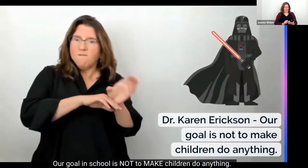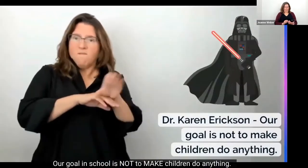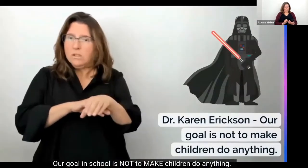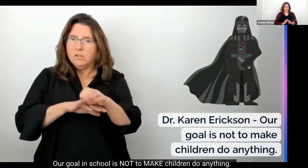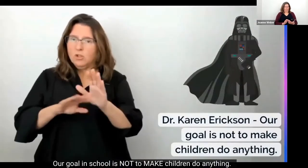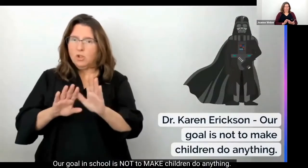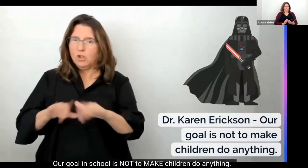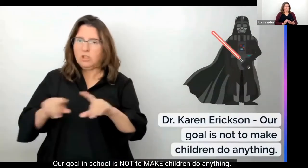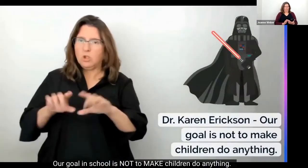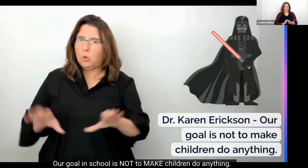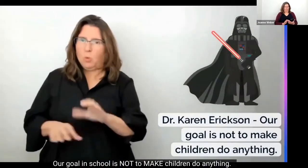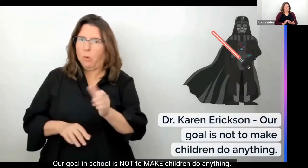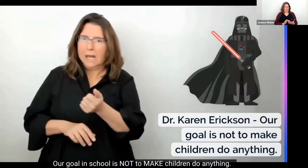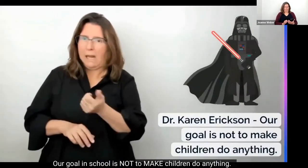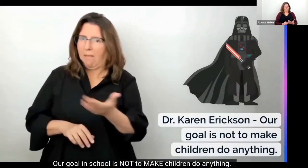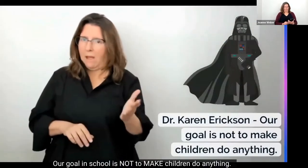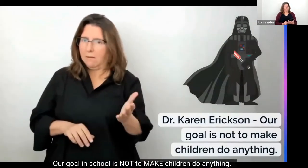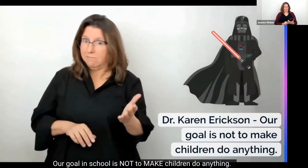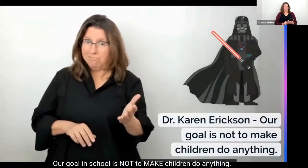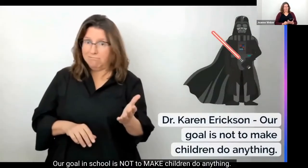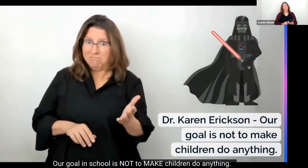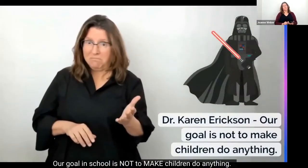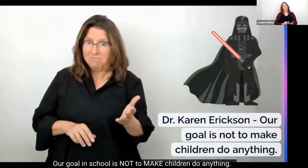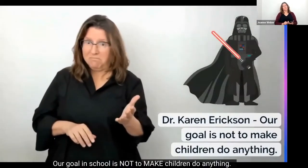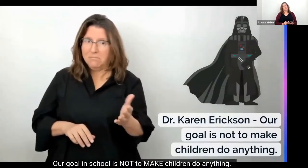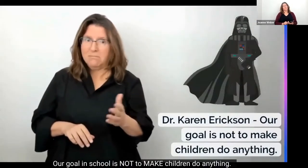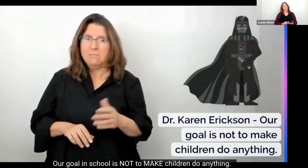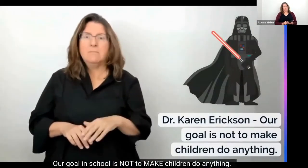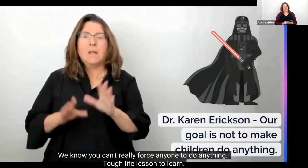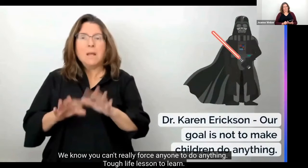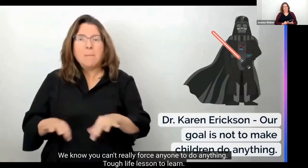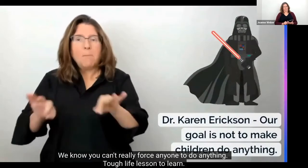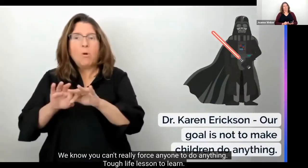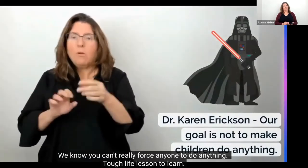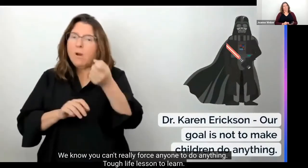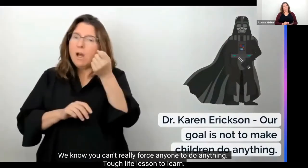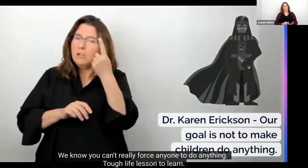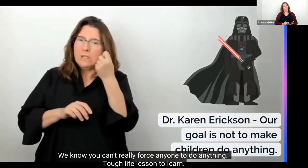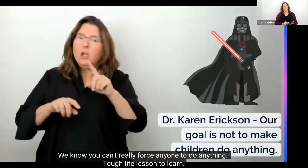Our goal in school is not to make children do anything.